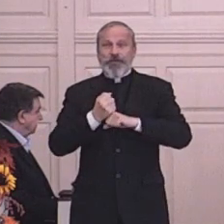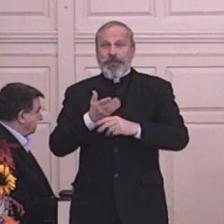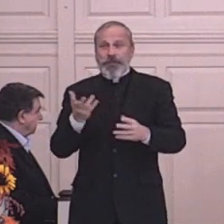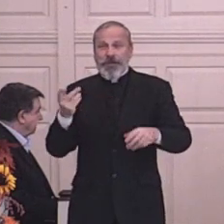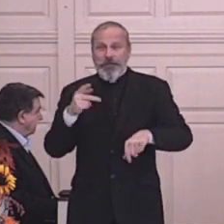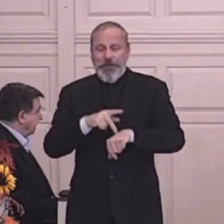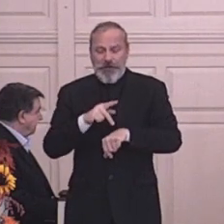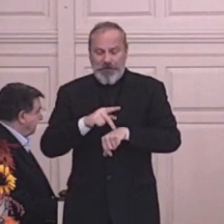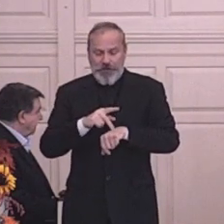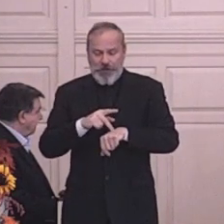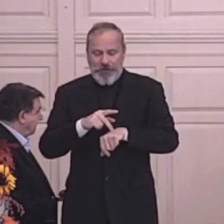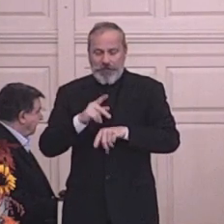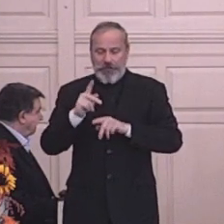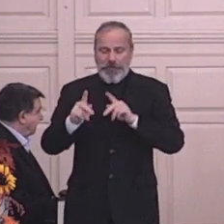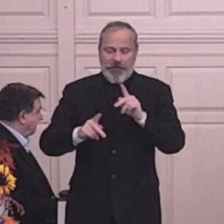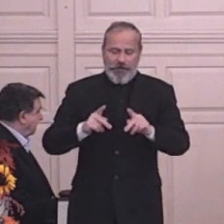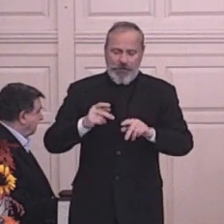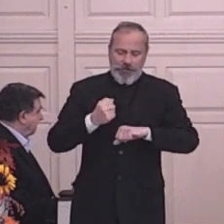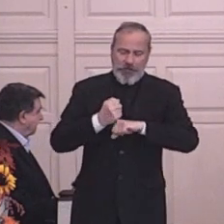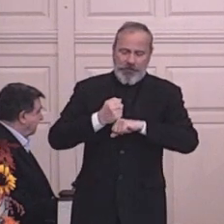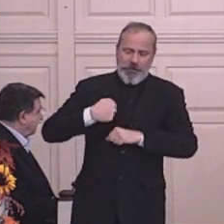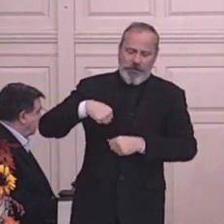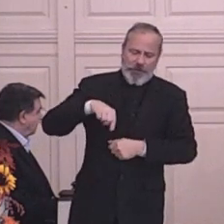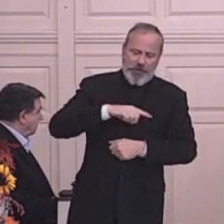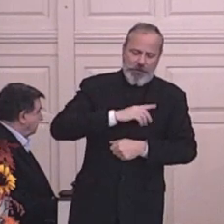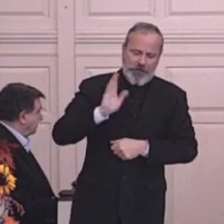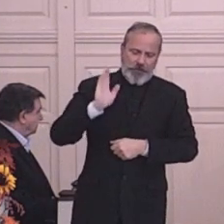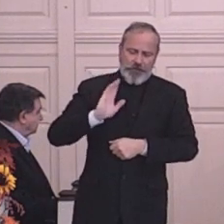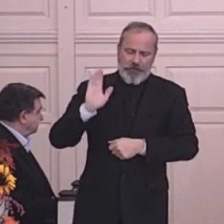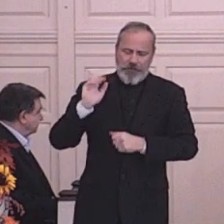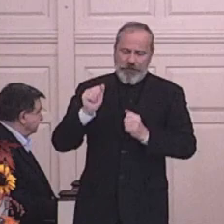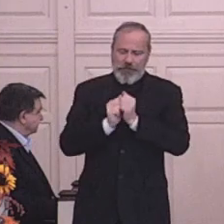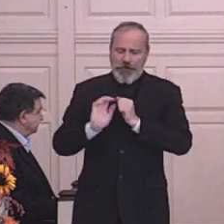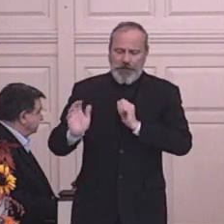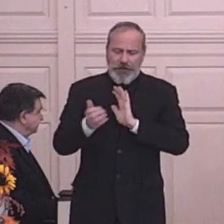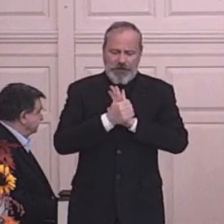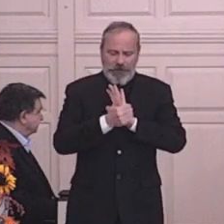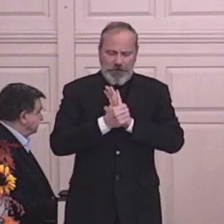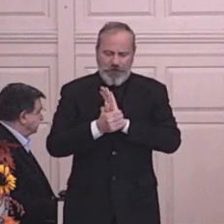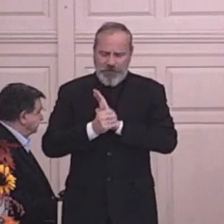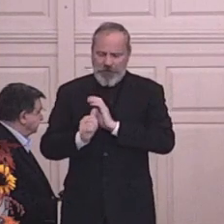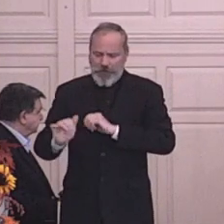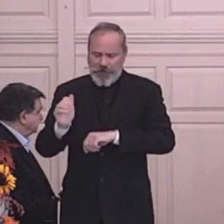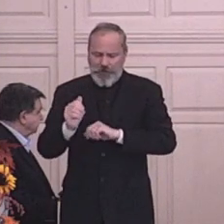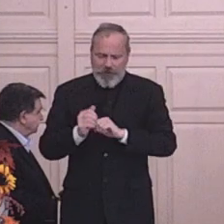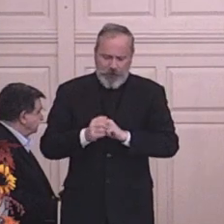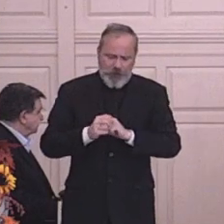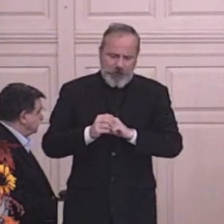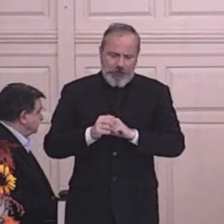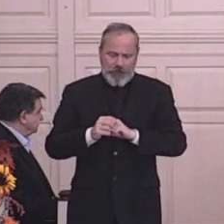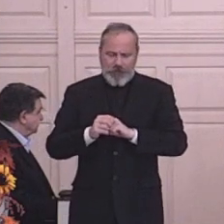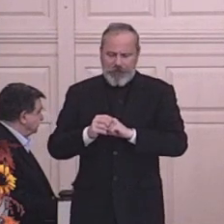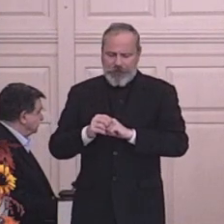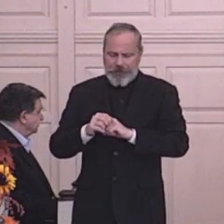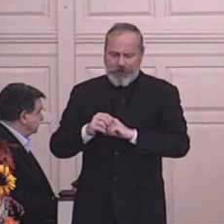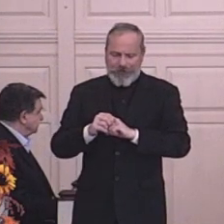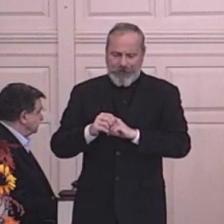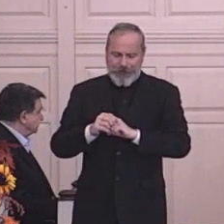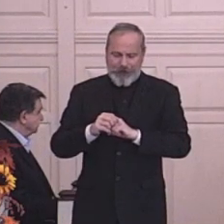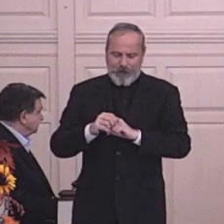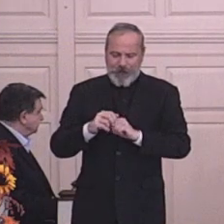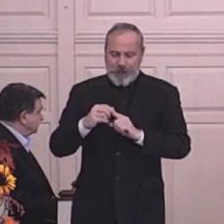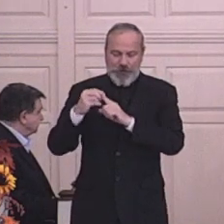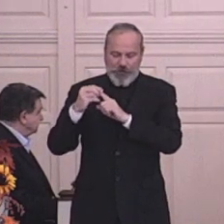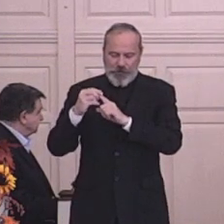parish, those that have supported us with their giftedness, with their talents, whom you have